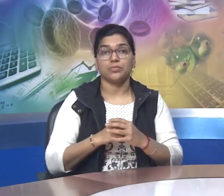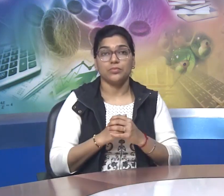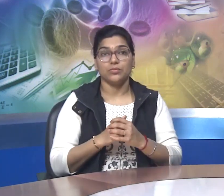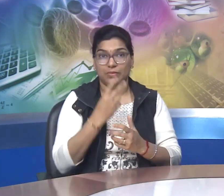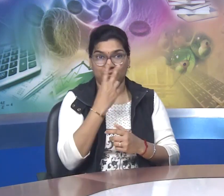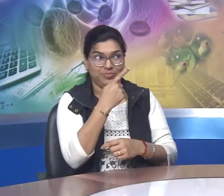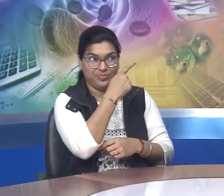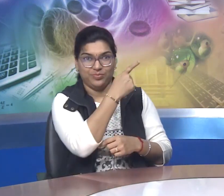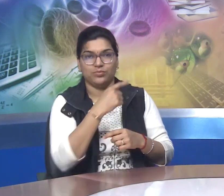Active voice.